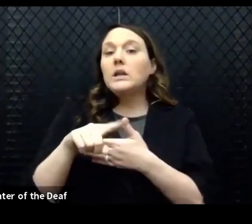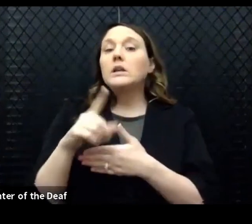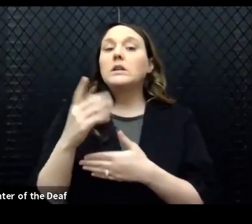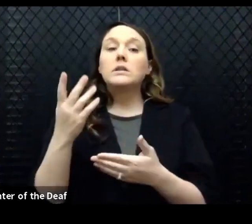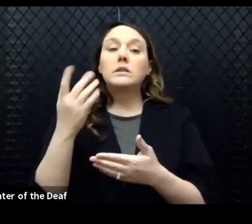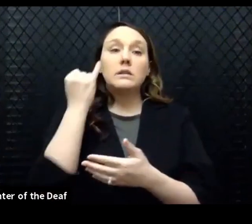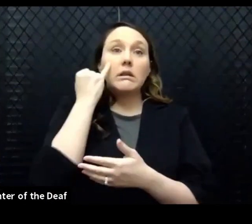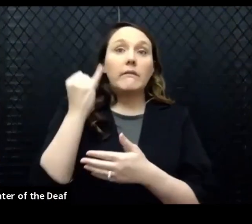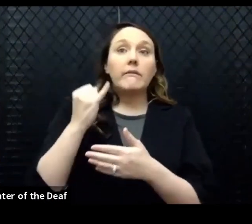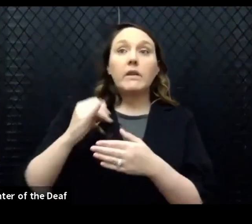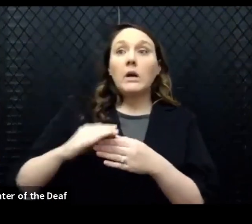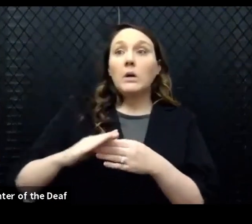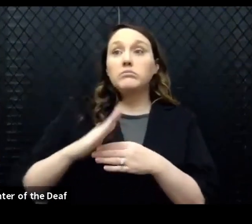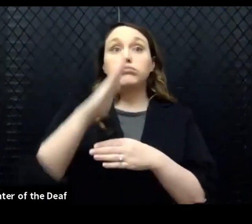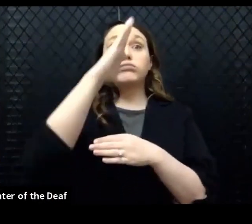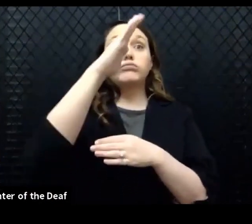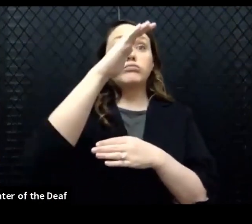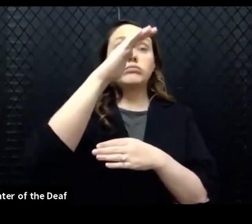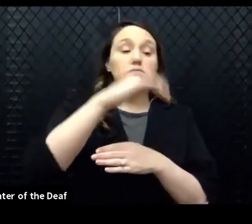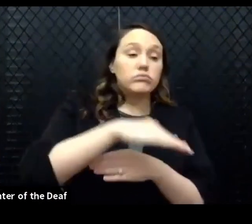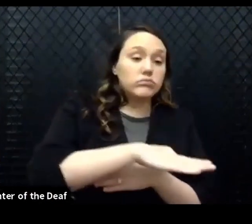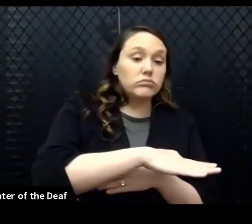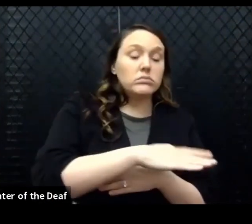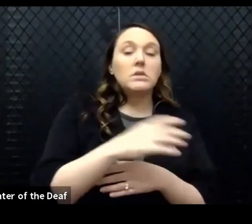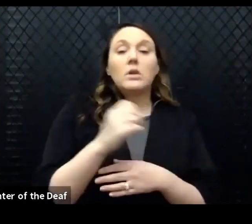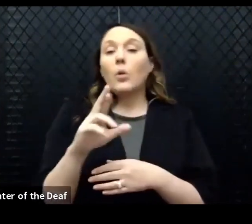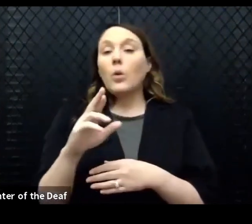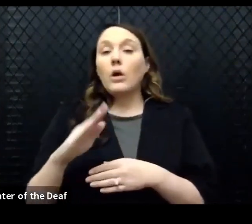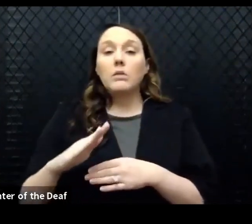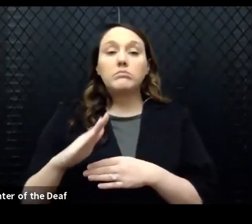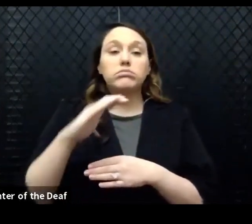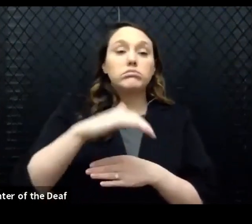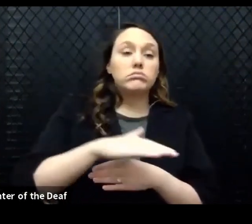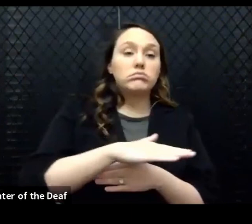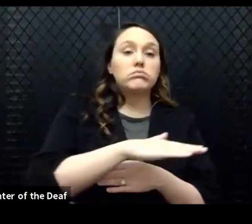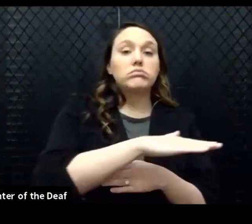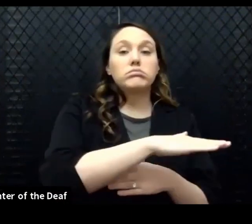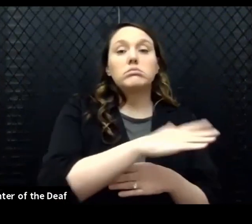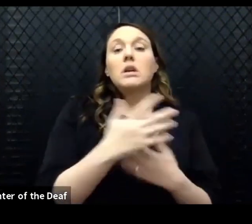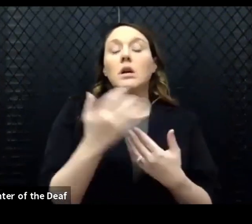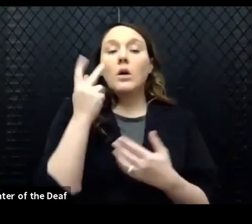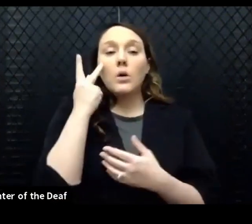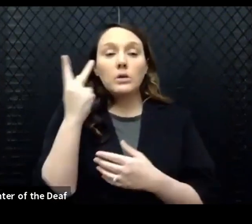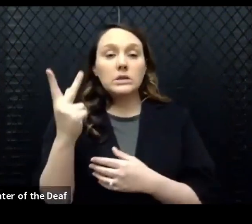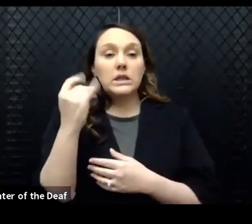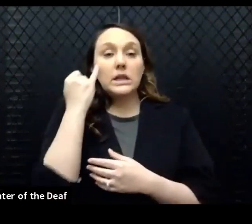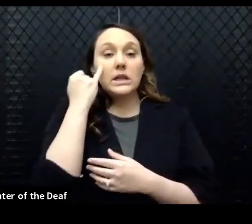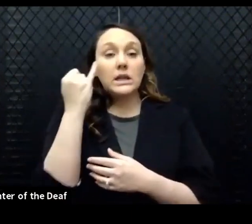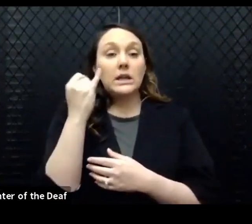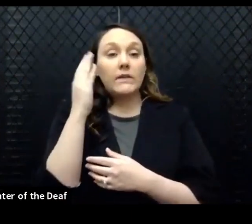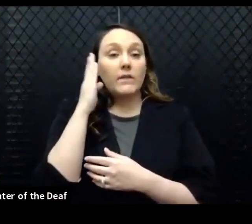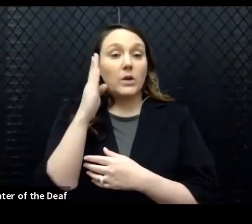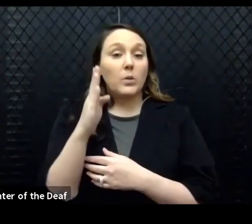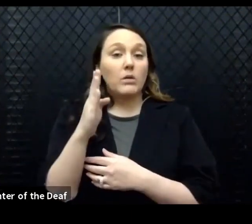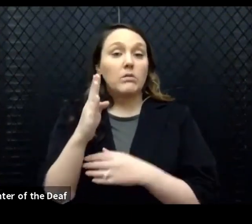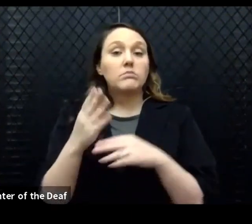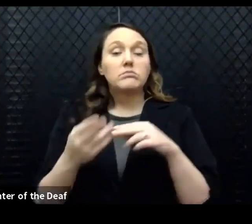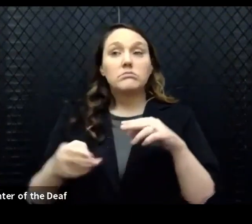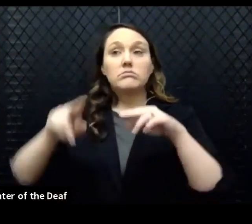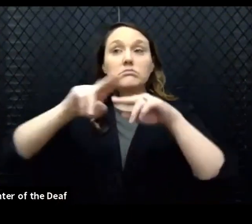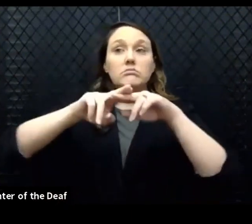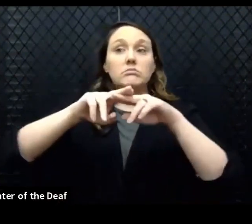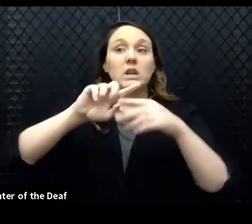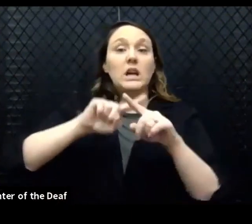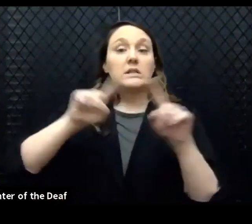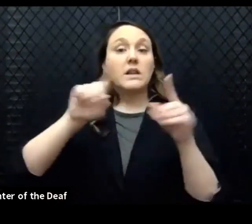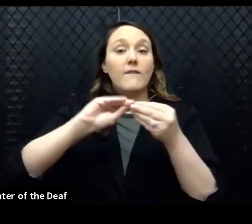steeply? Does it just pop up and kind of cruise along? Ideally, what we'll see is it'll go up to a different number, but stay